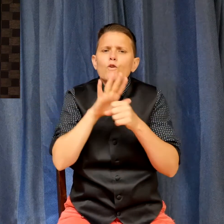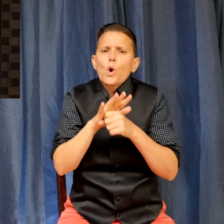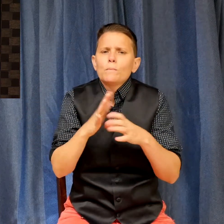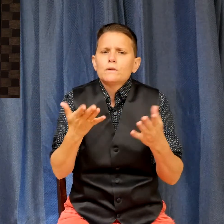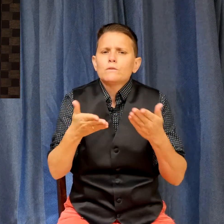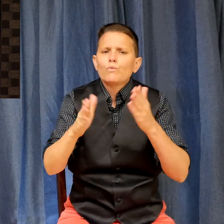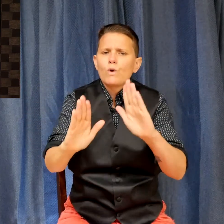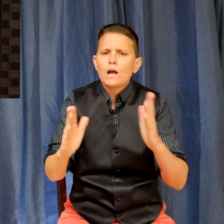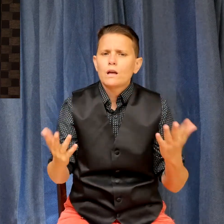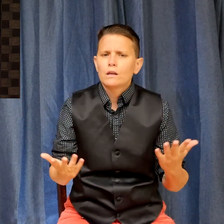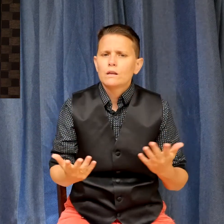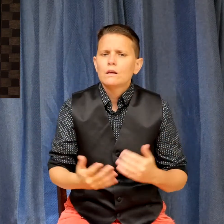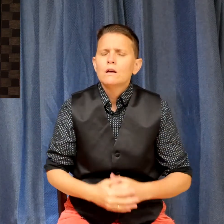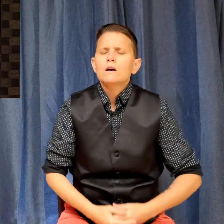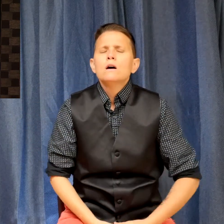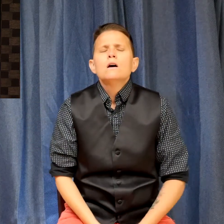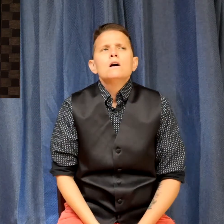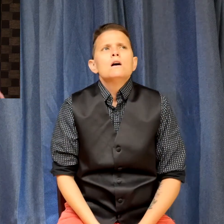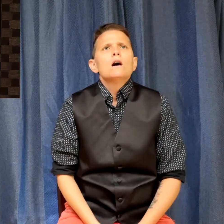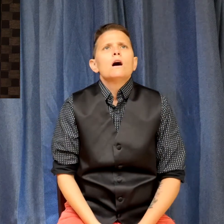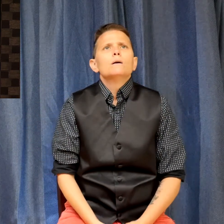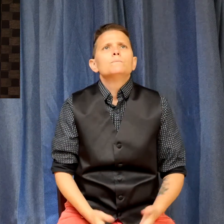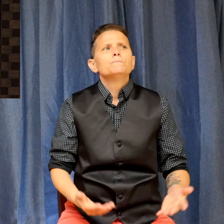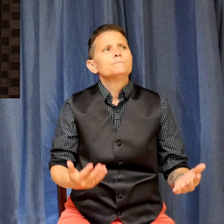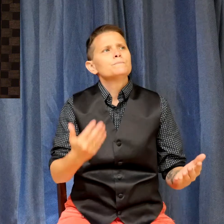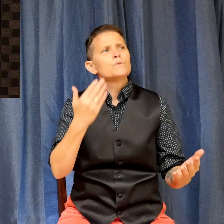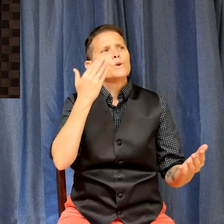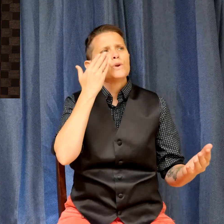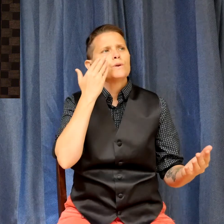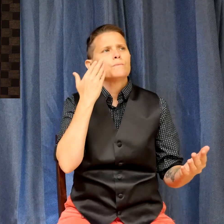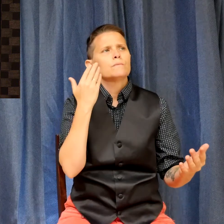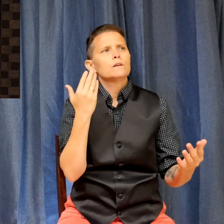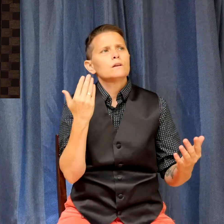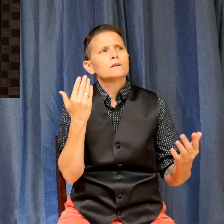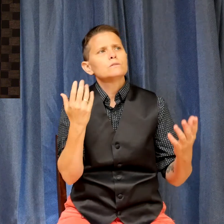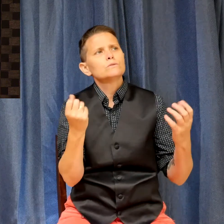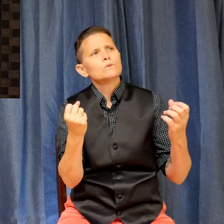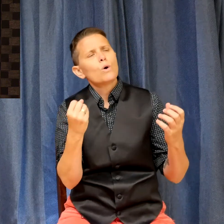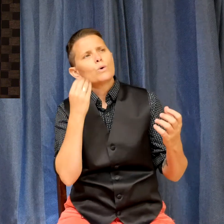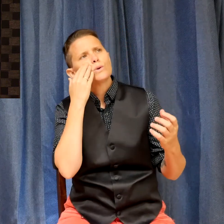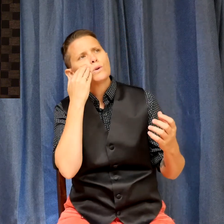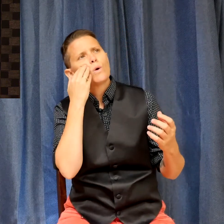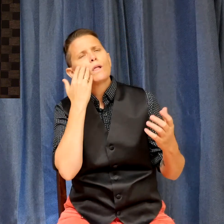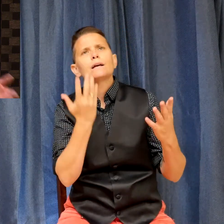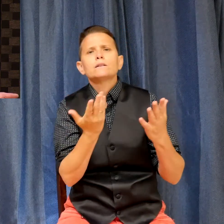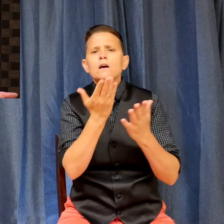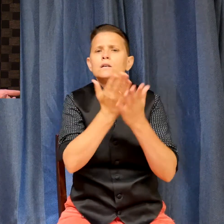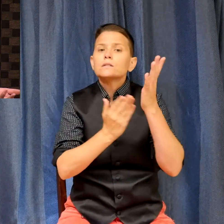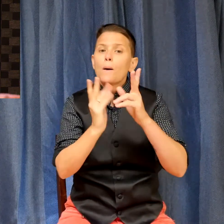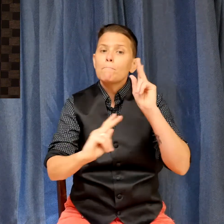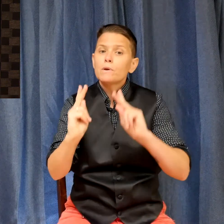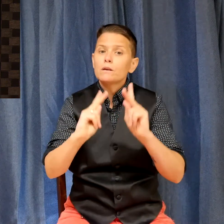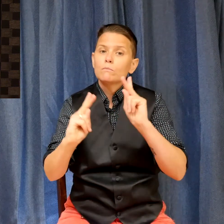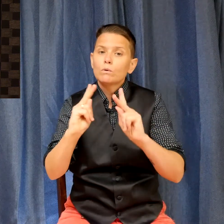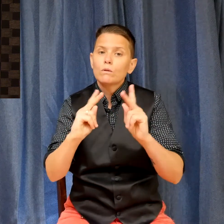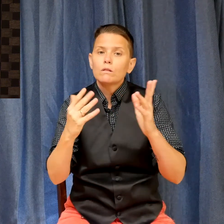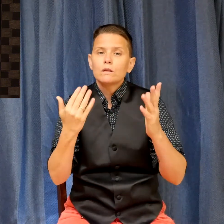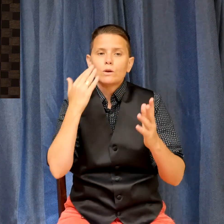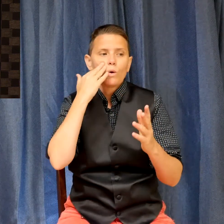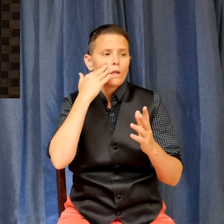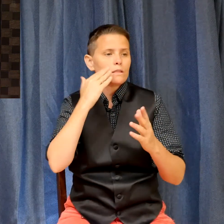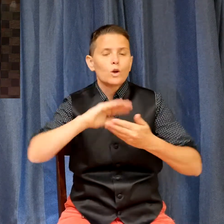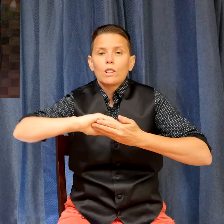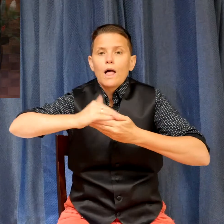laptops with their picture on the laptop is of a beach because they want to experience a